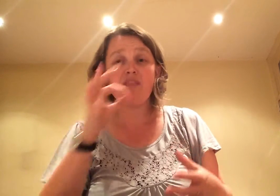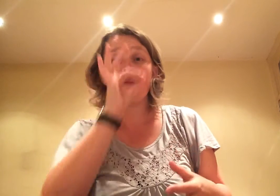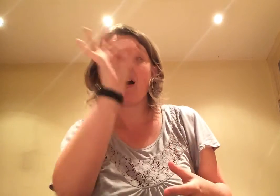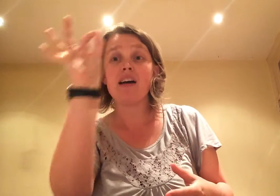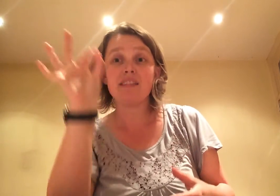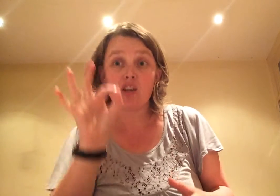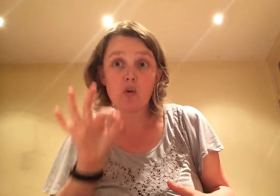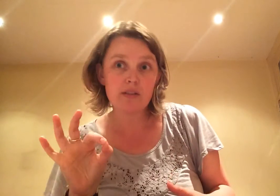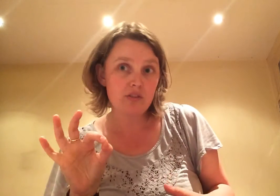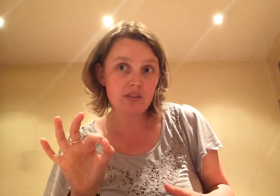I'm asking a question.